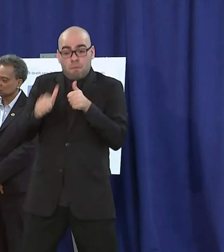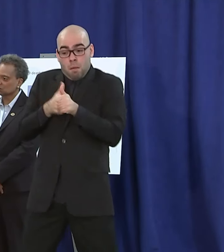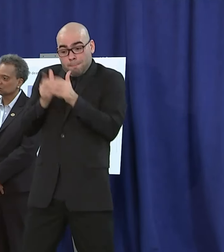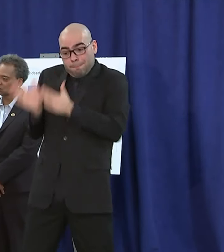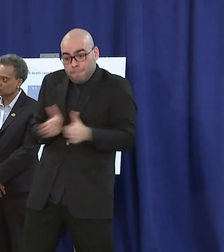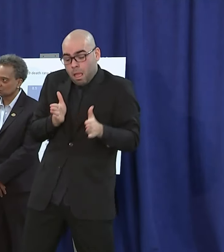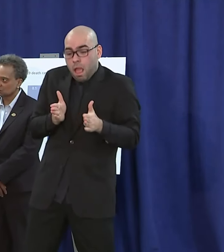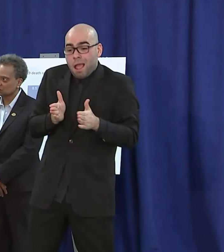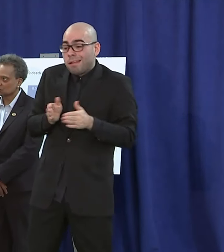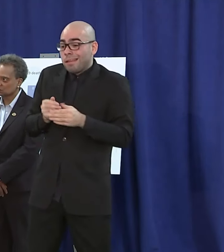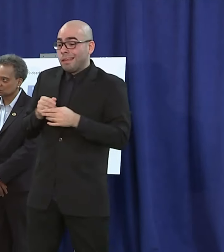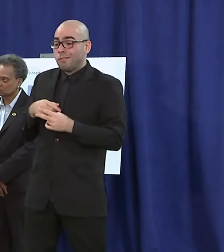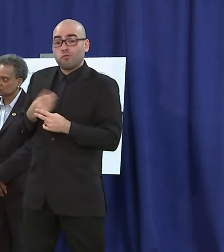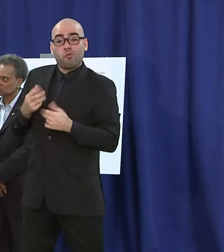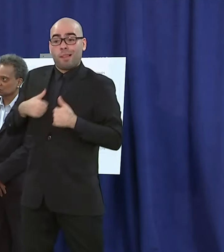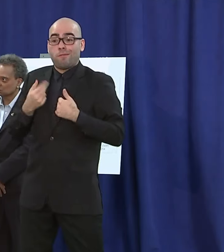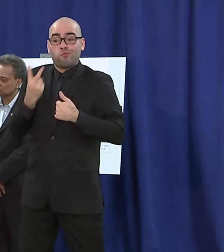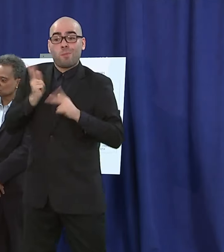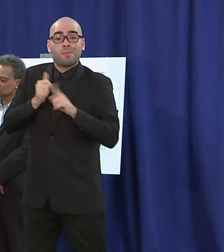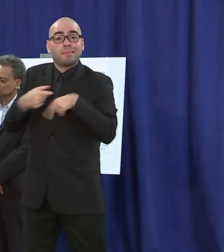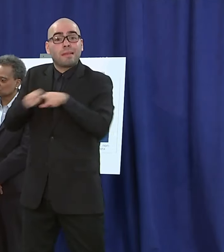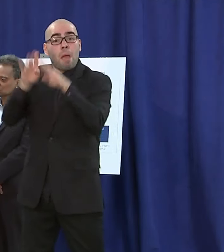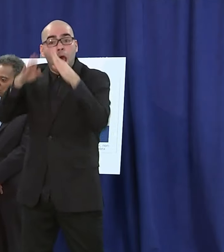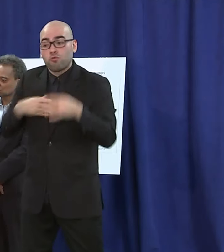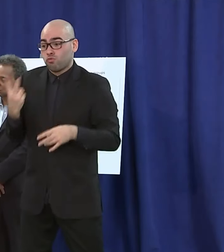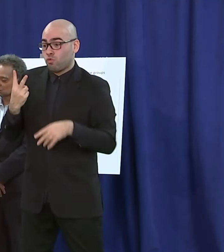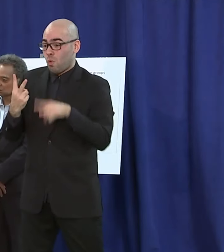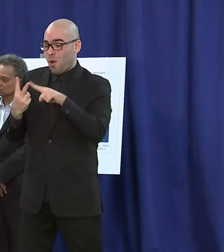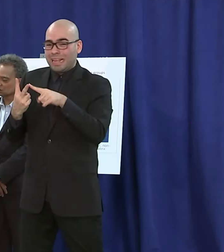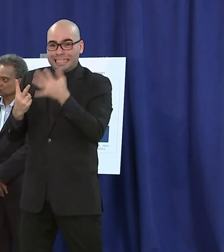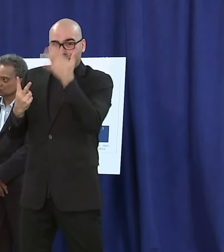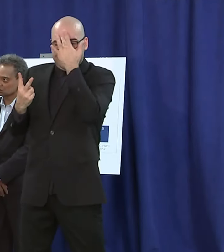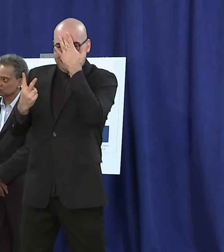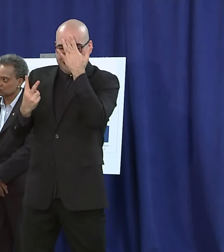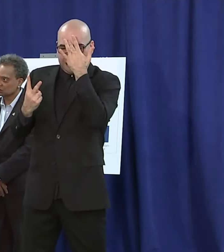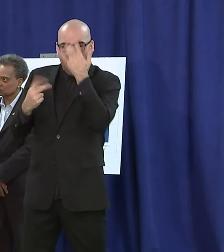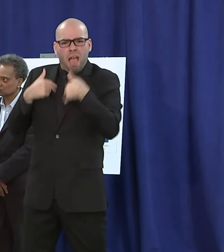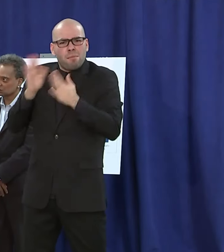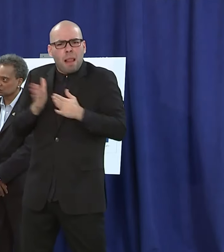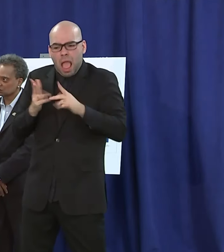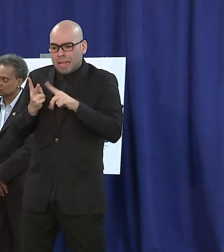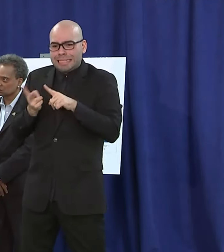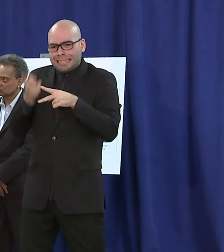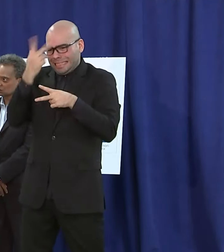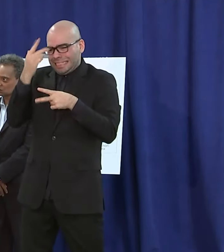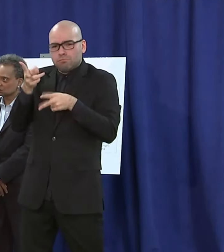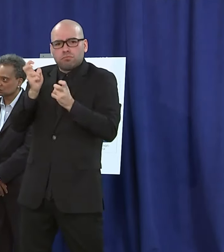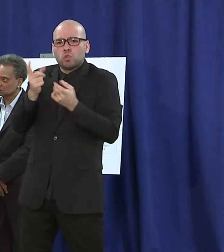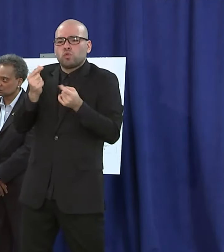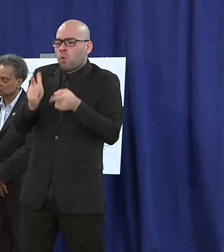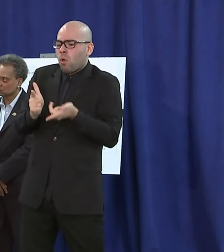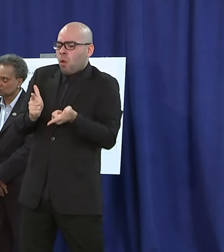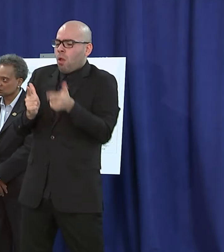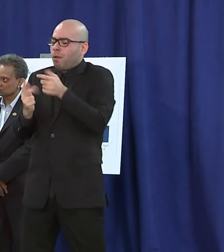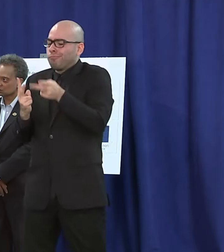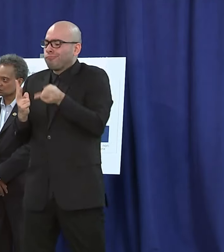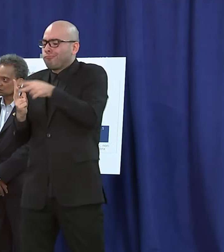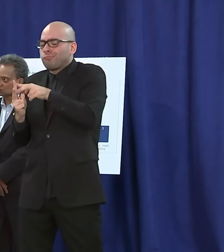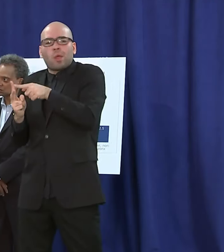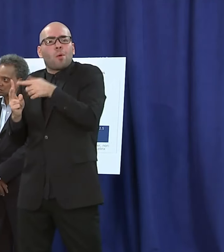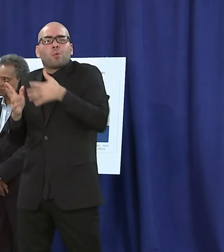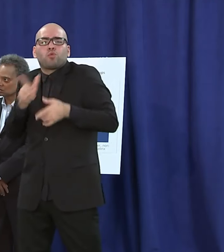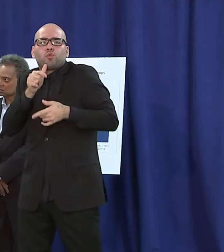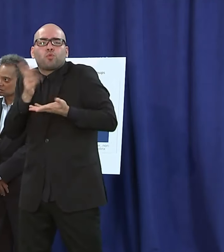care, who's going to go out, who's going to take care of them. Stay home, but call and know ahead when you have symptoms, when to go in. Share